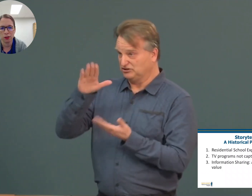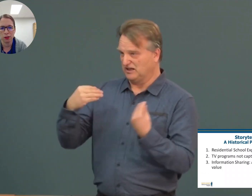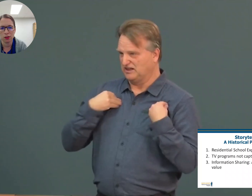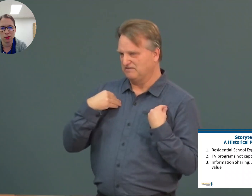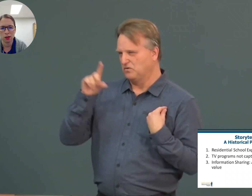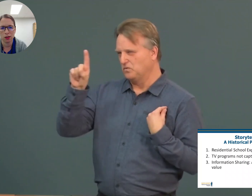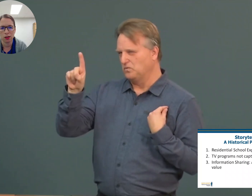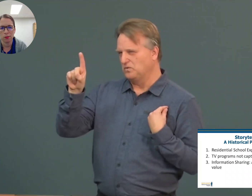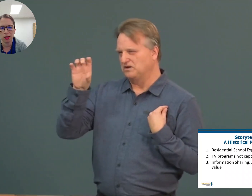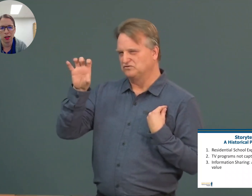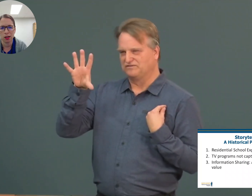students, and